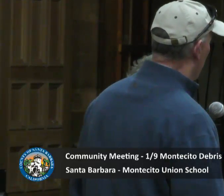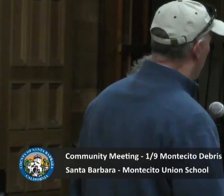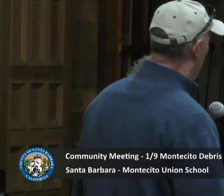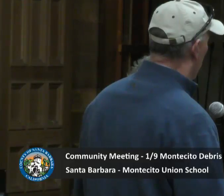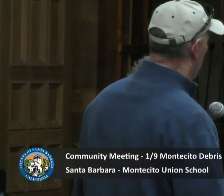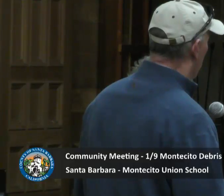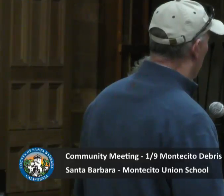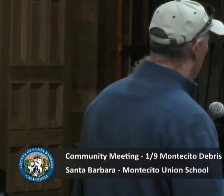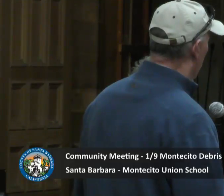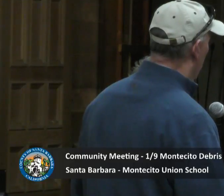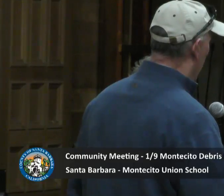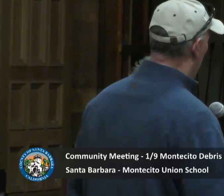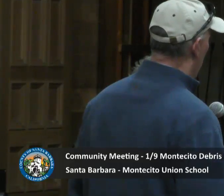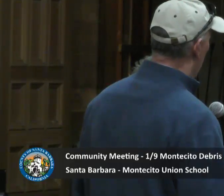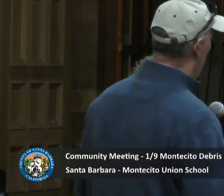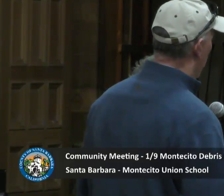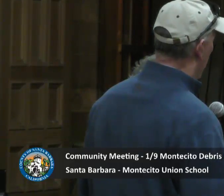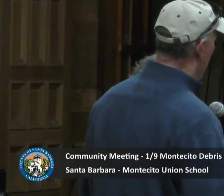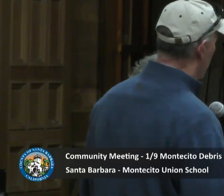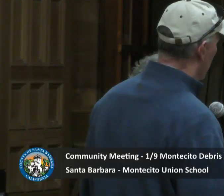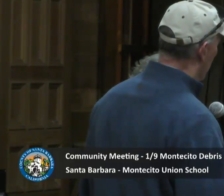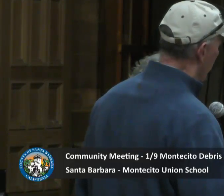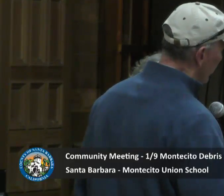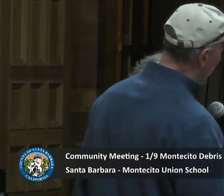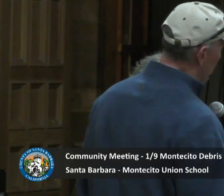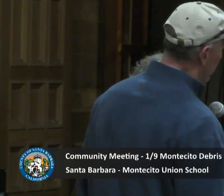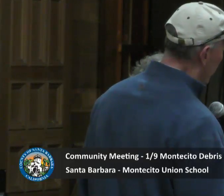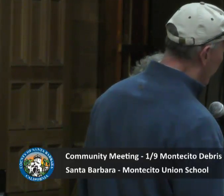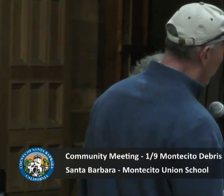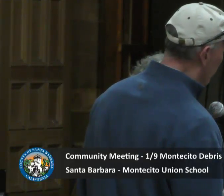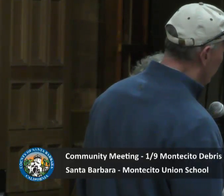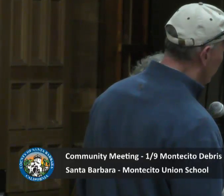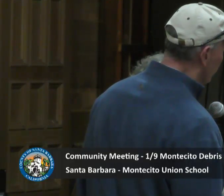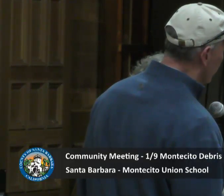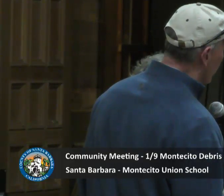during this event. That house.